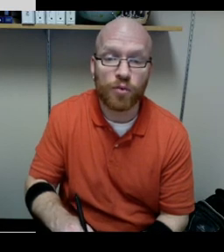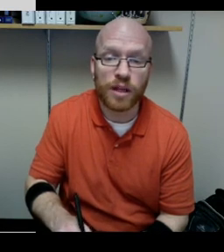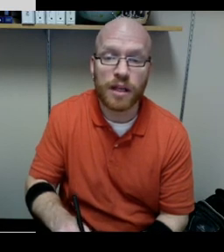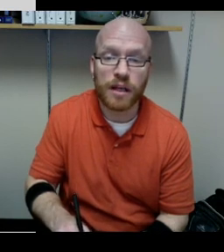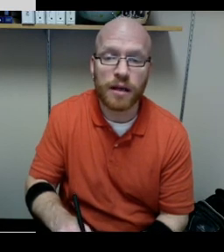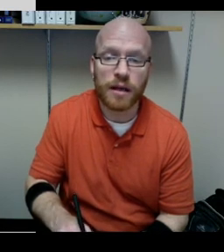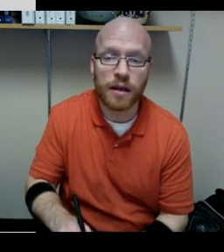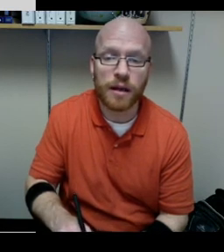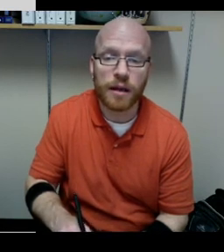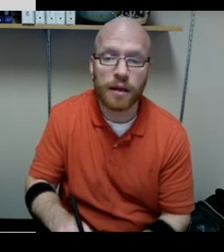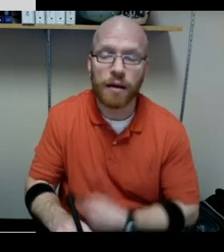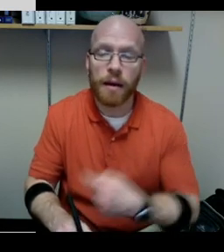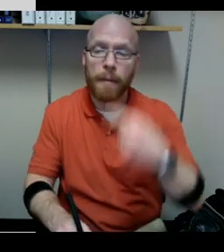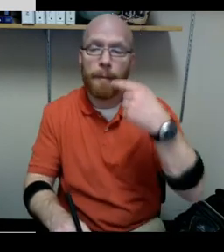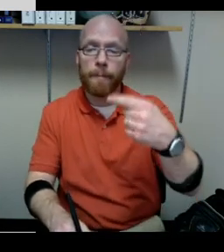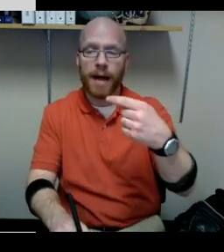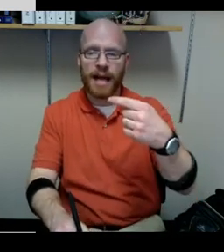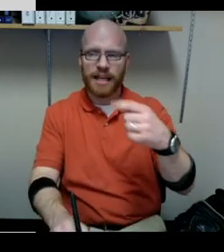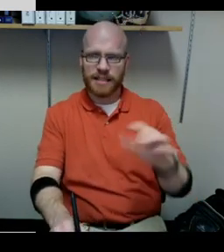-12/3